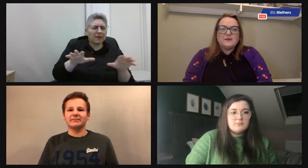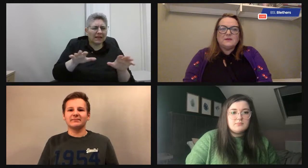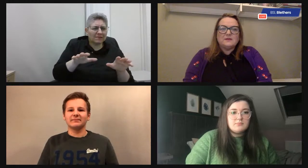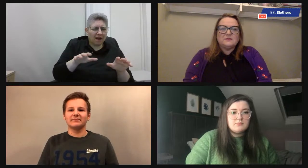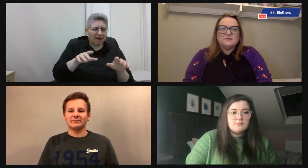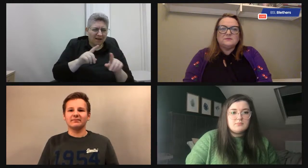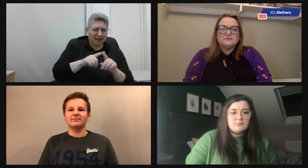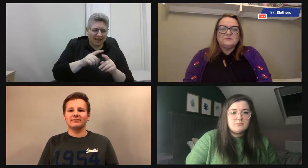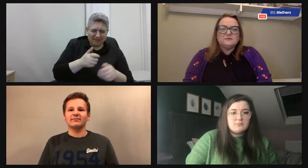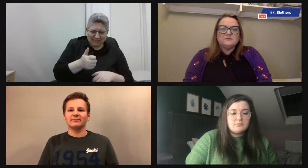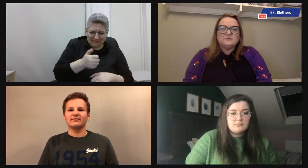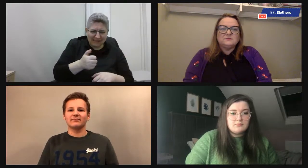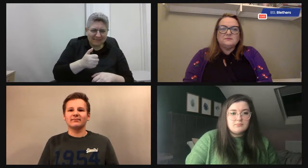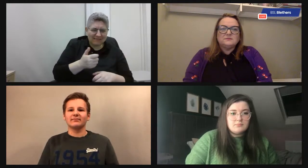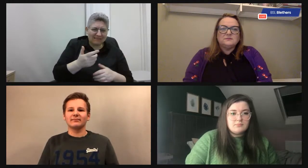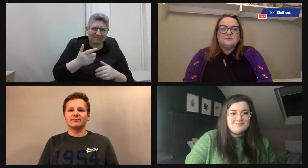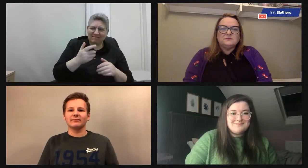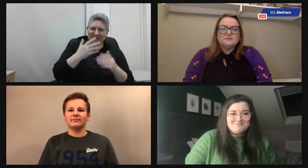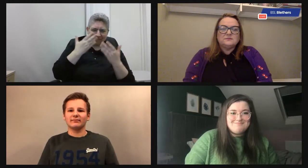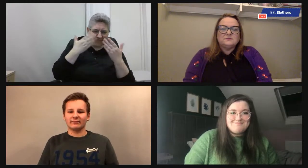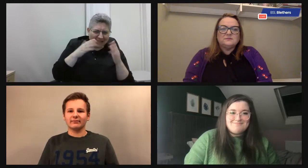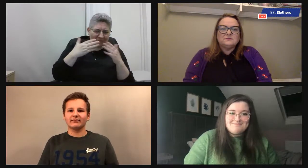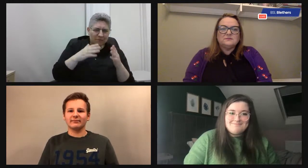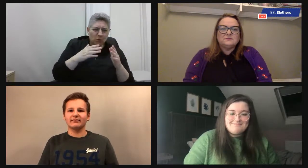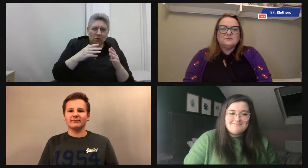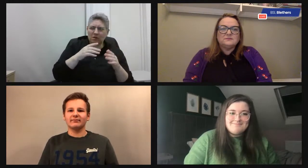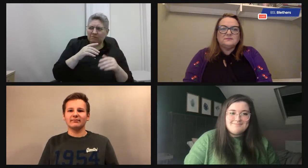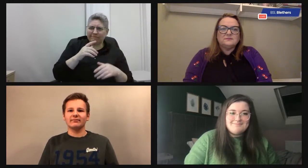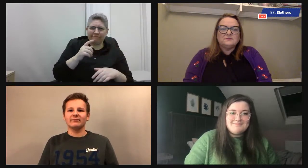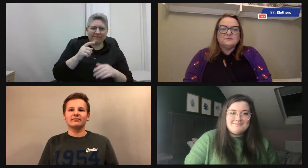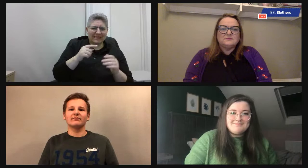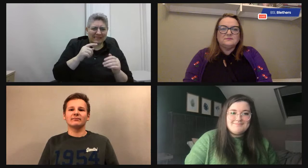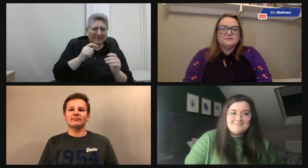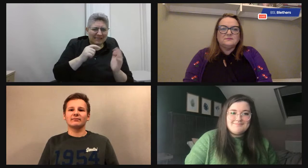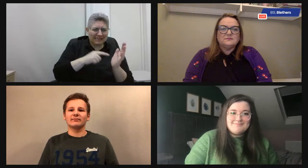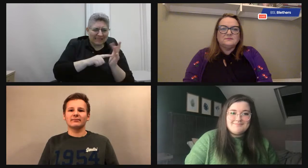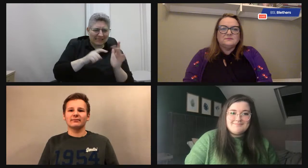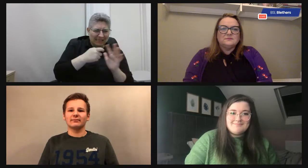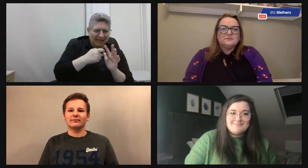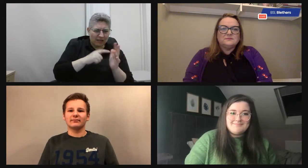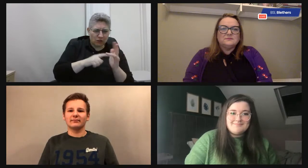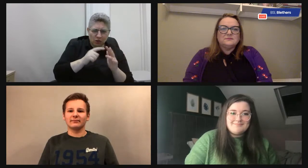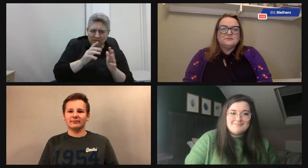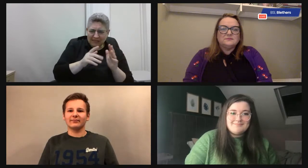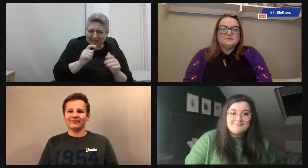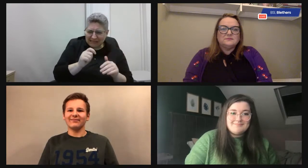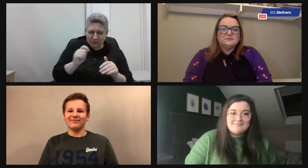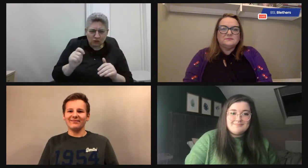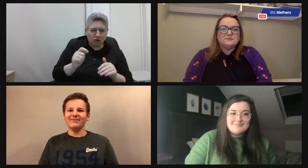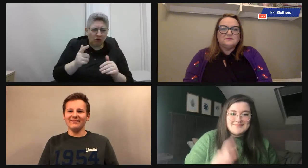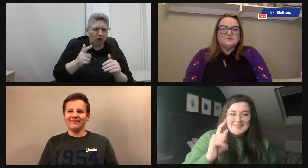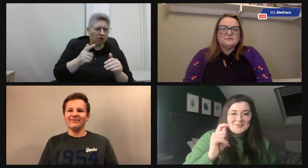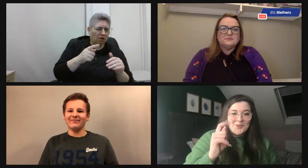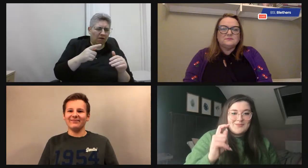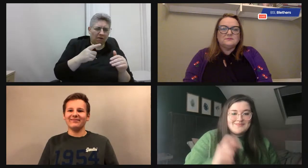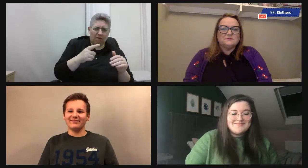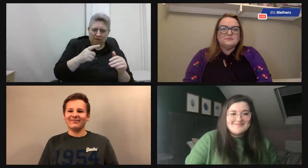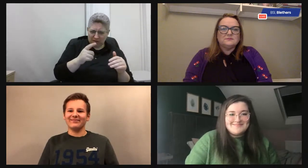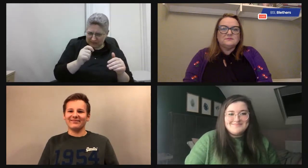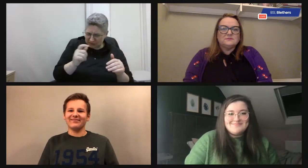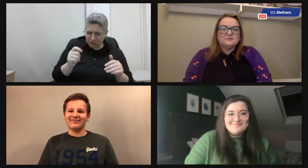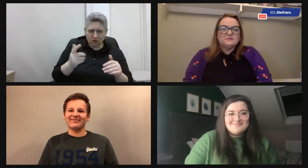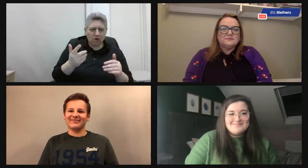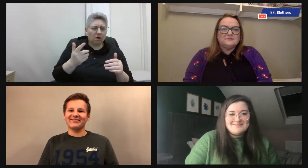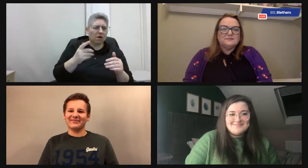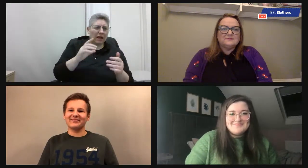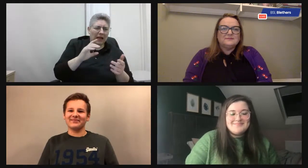So, Kristers, you spoke before about social media, texting, Facebook, all of those kinds of things. TikTok, there's a new sign,